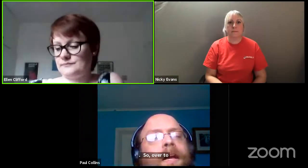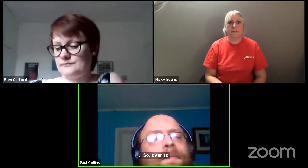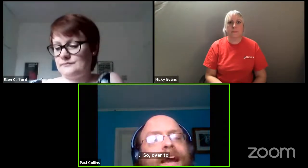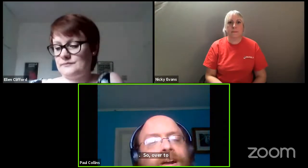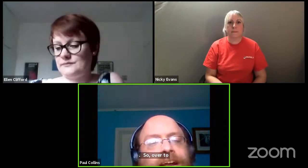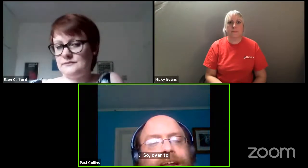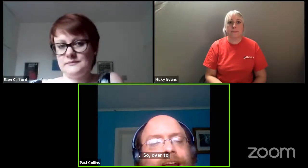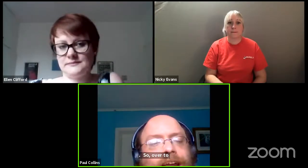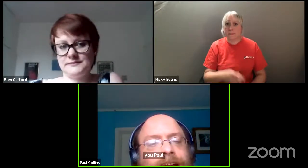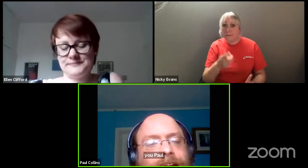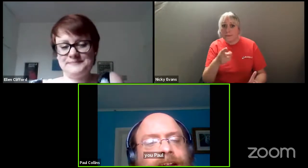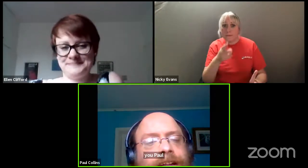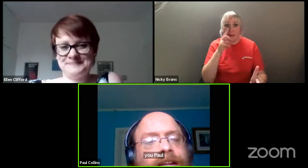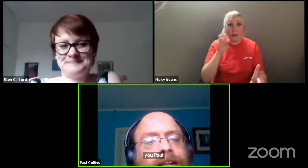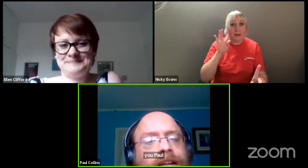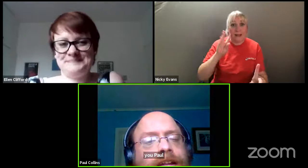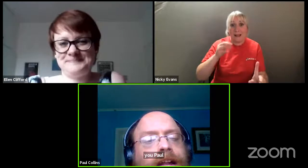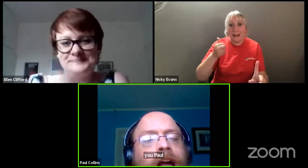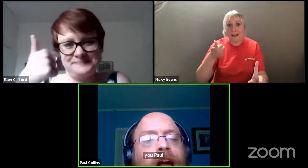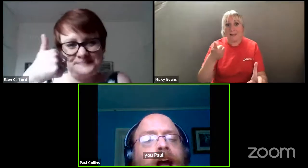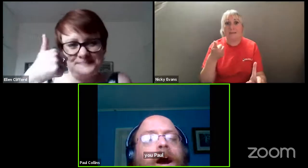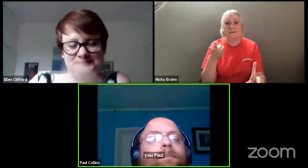Can you hear me okay?